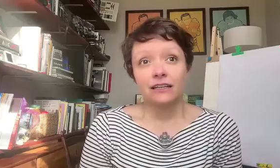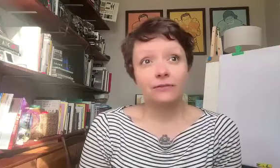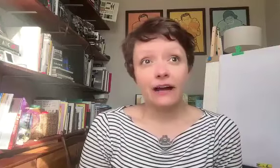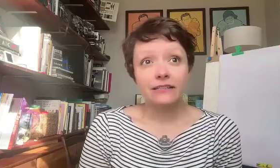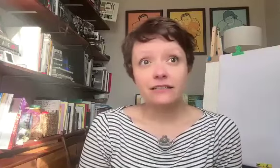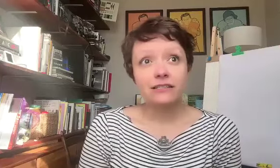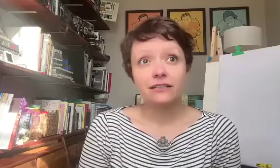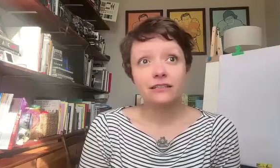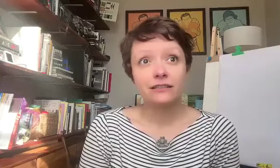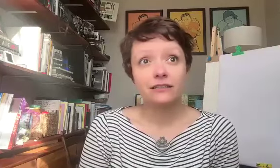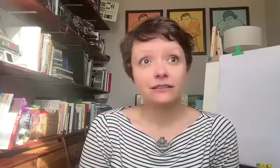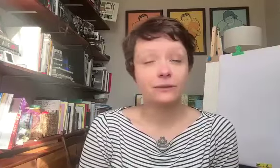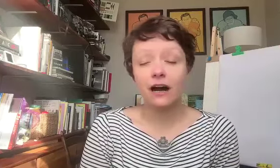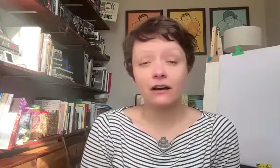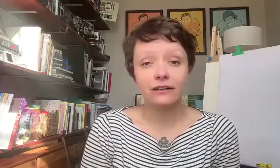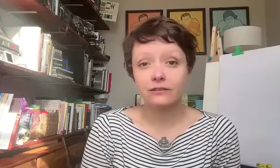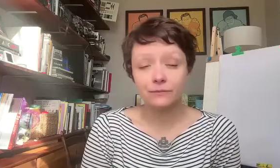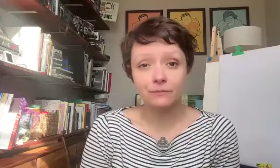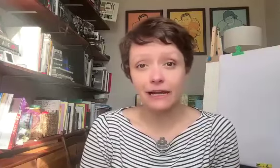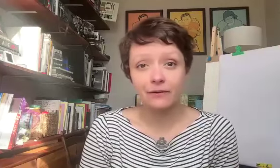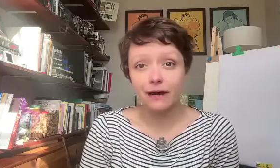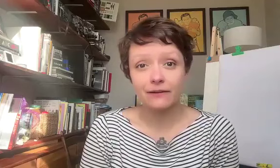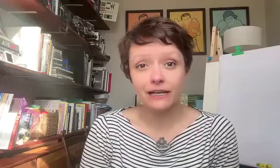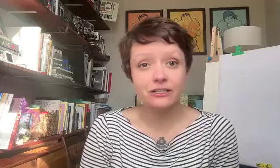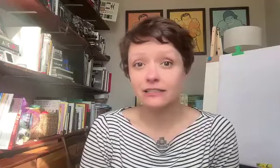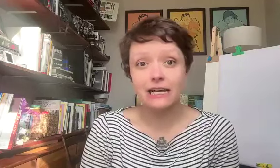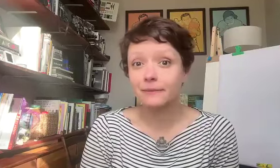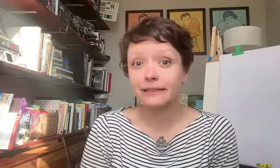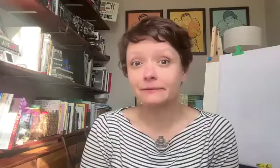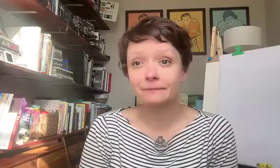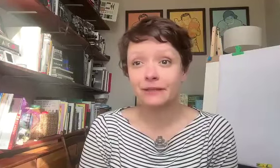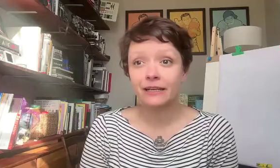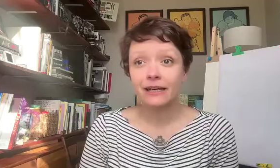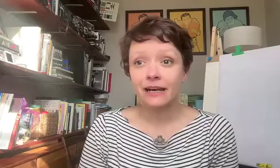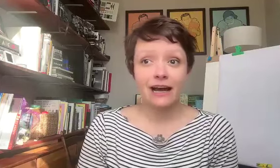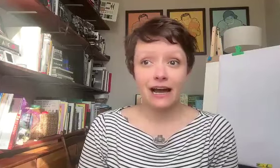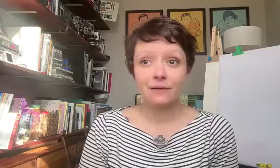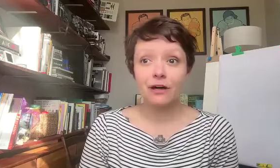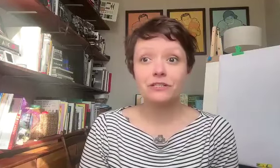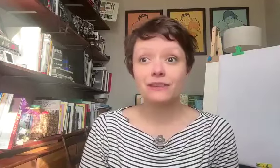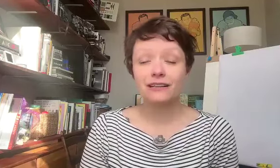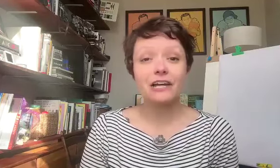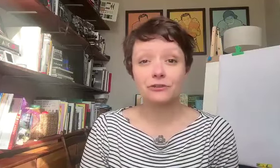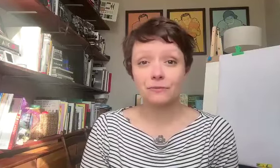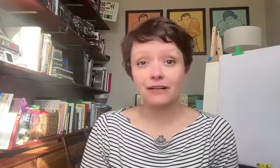oh, friends, we all could use some good behavior modification this time of year. I am also in the classroom